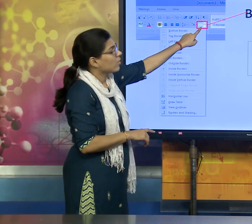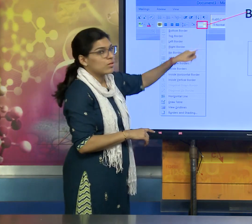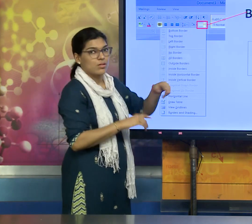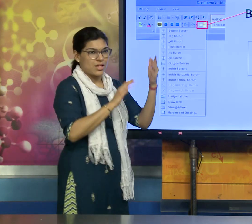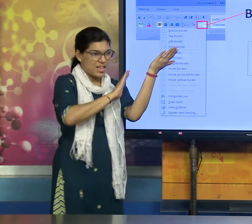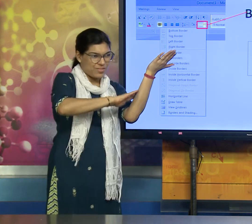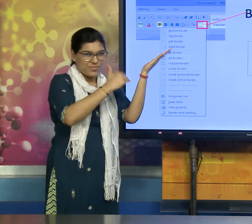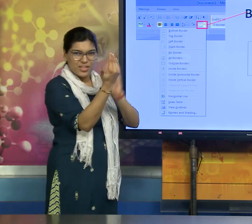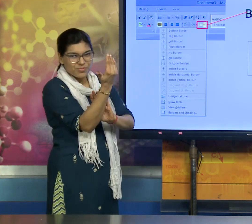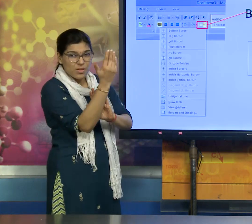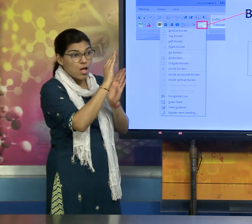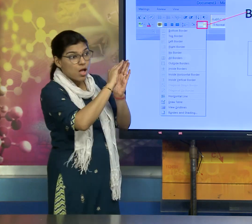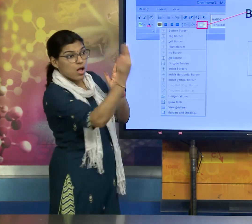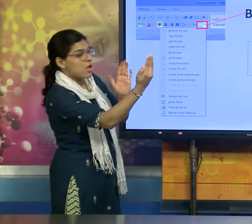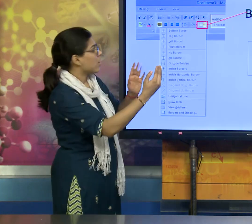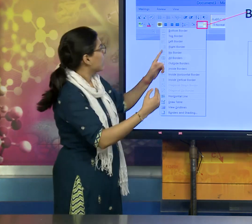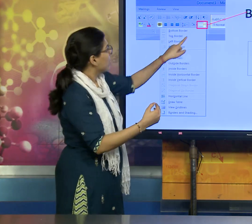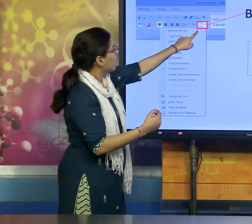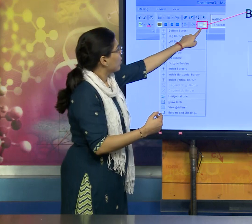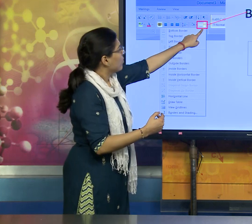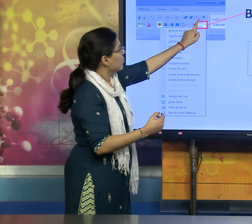border. You can